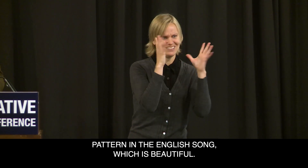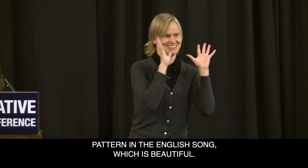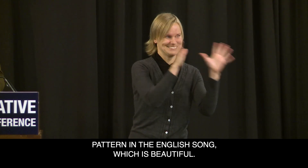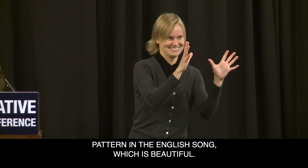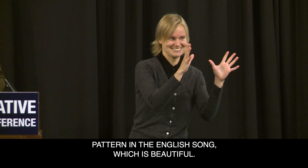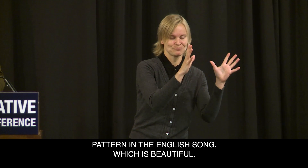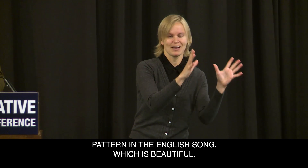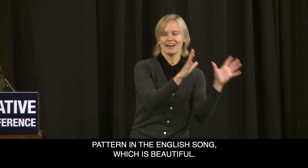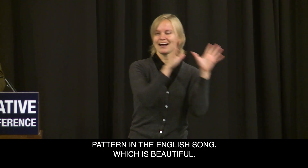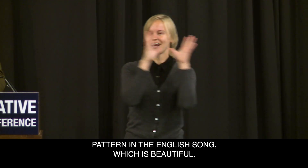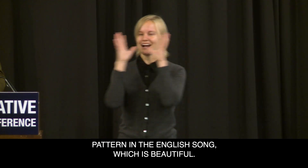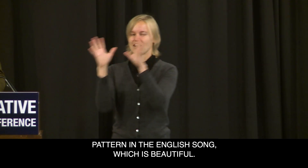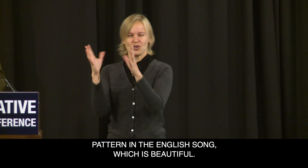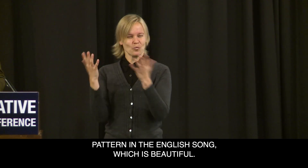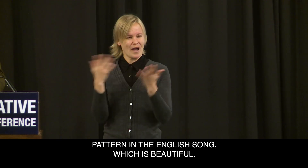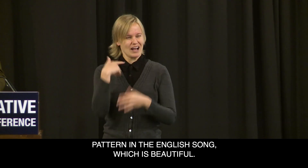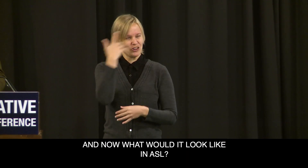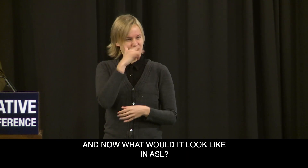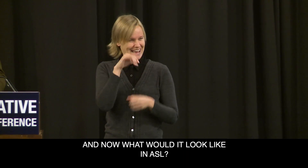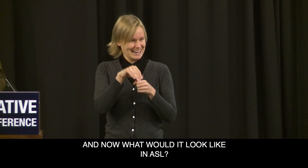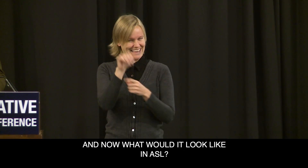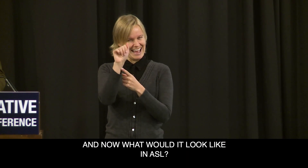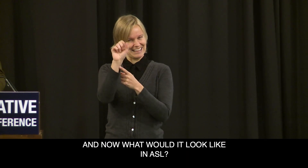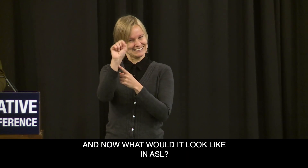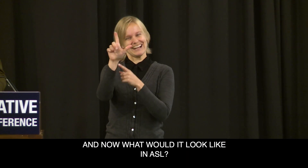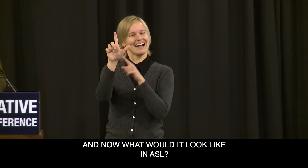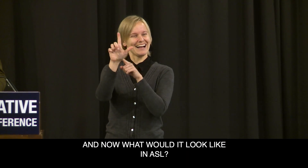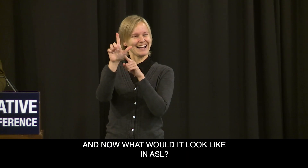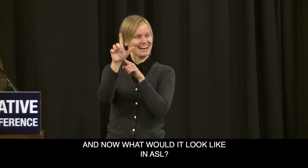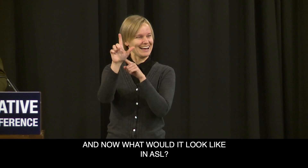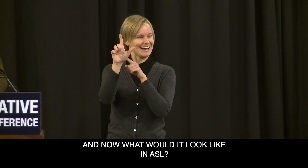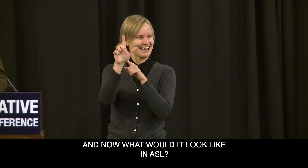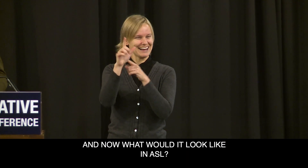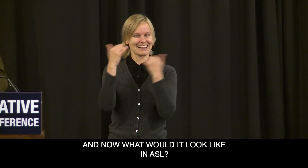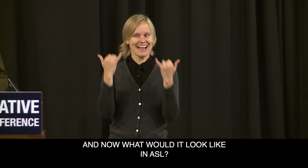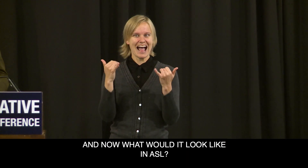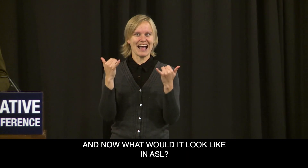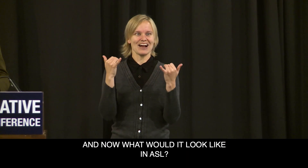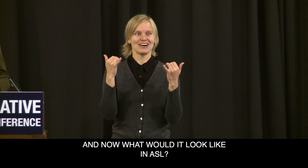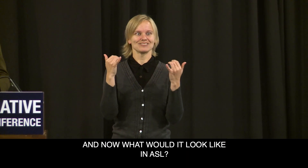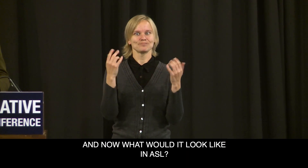song, which is beautiful. And now, what would it look like in ASL?